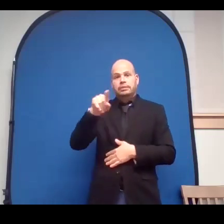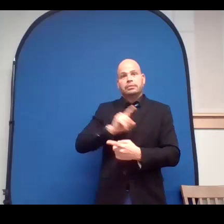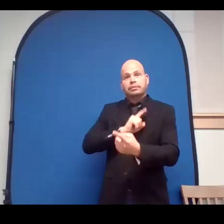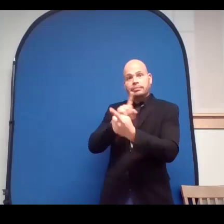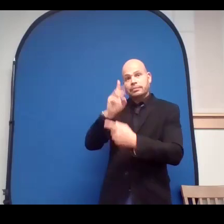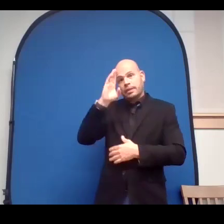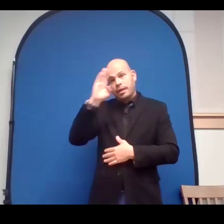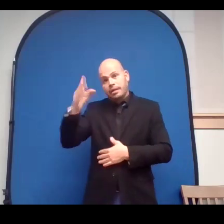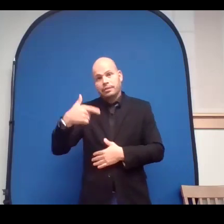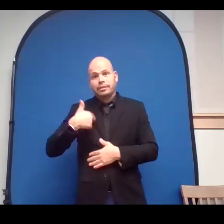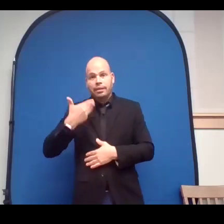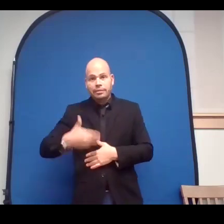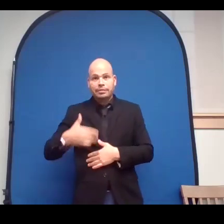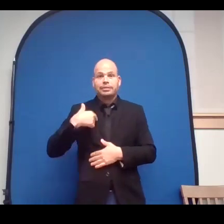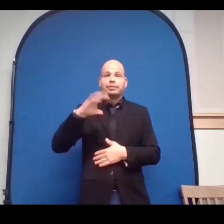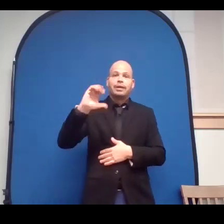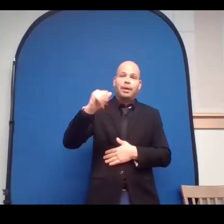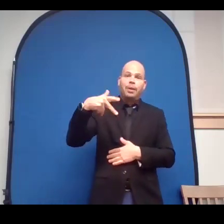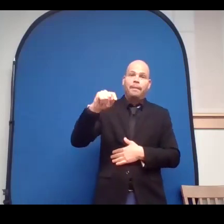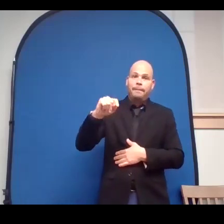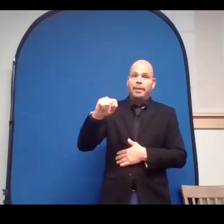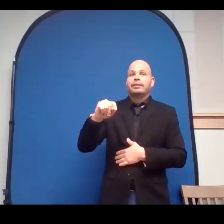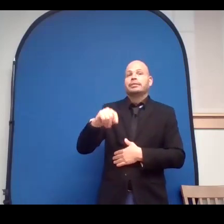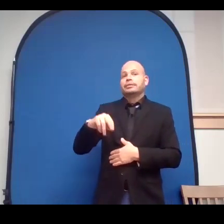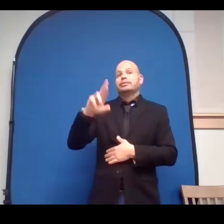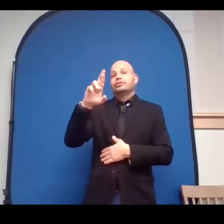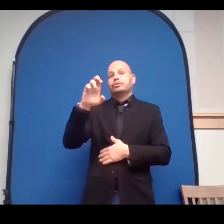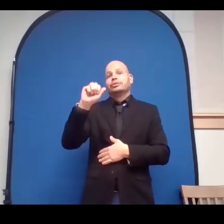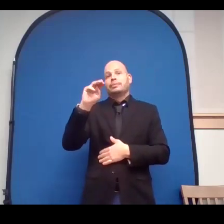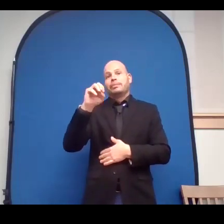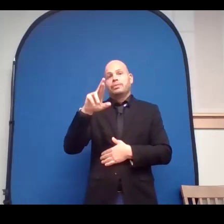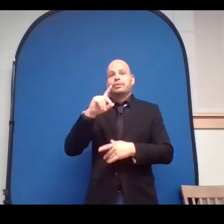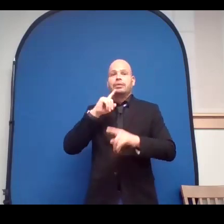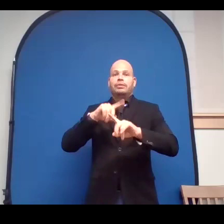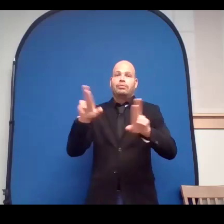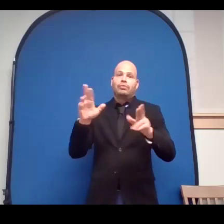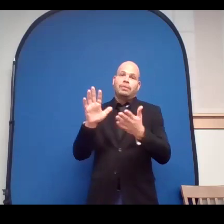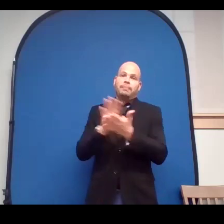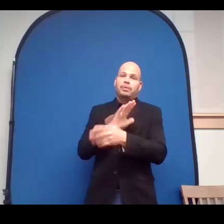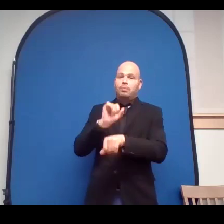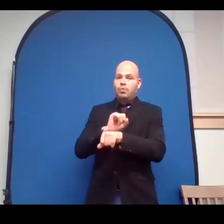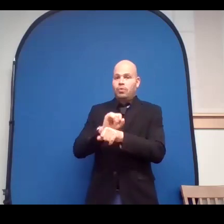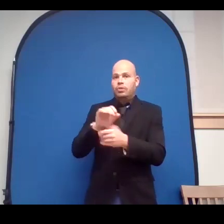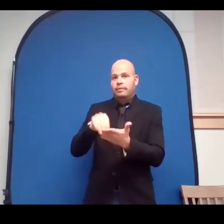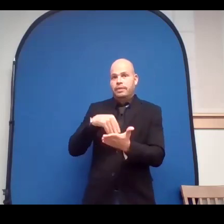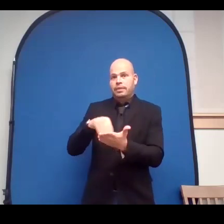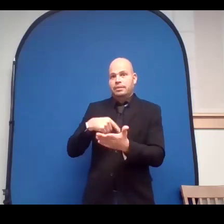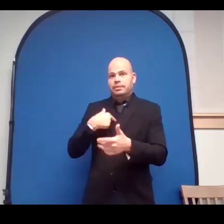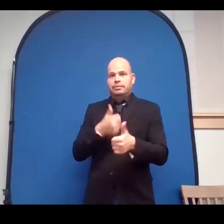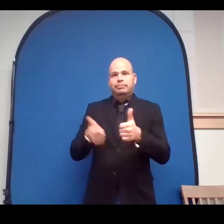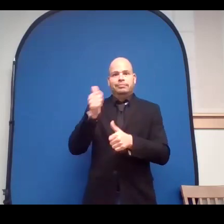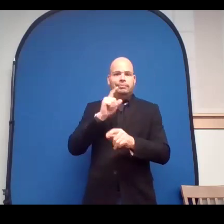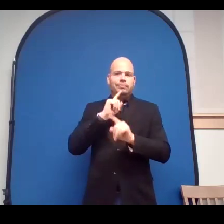and, you know, fill out any paperwork that needed to be done. And I was Card's commander, at which point a Captain